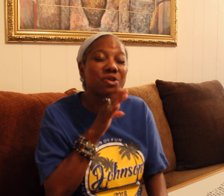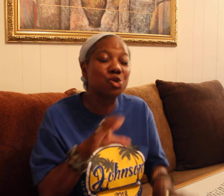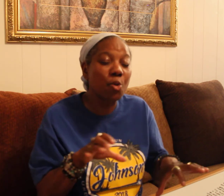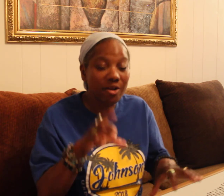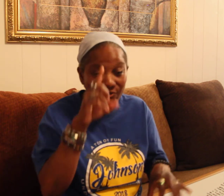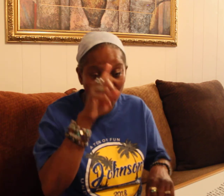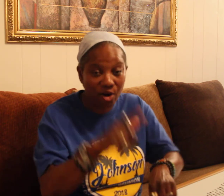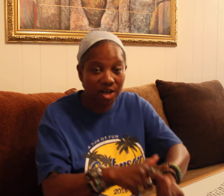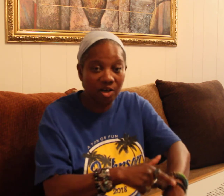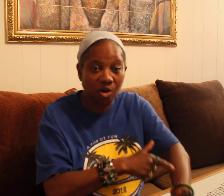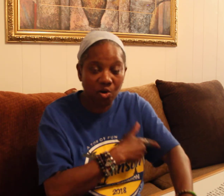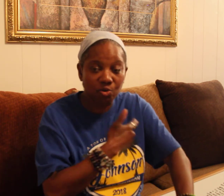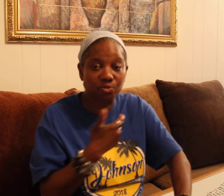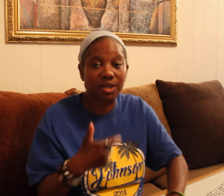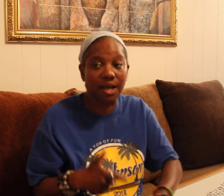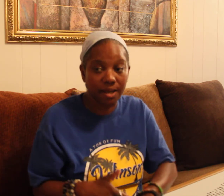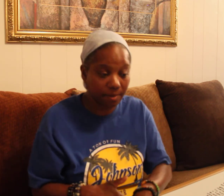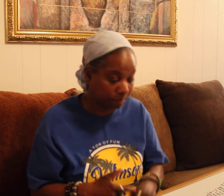doing it for a long time.